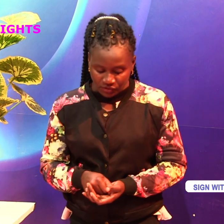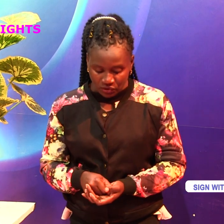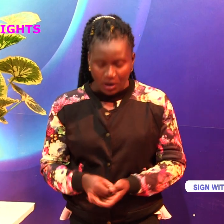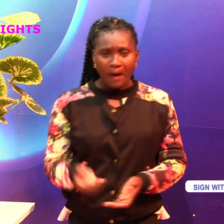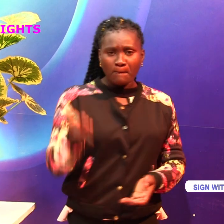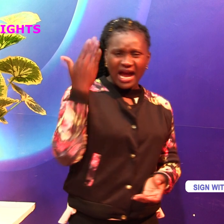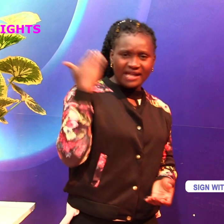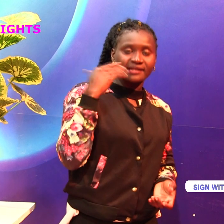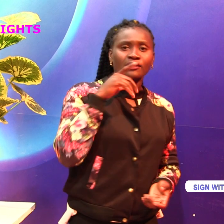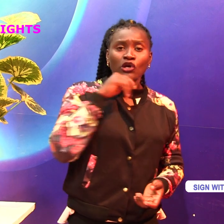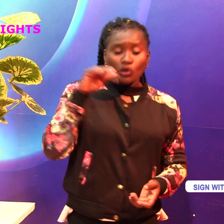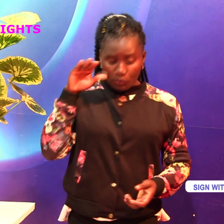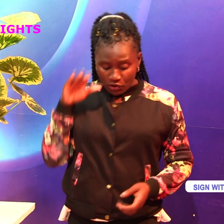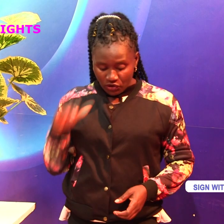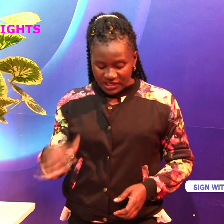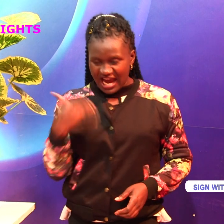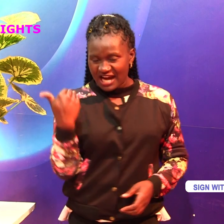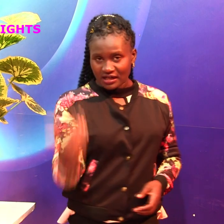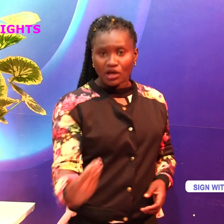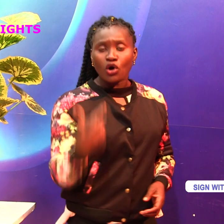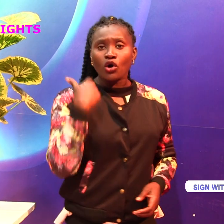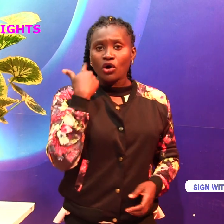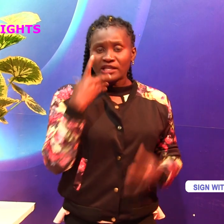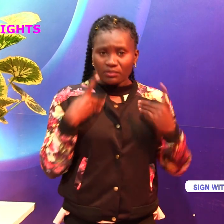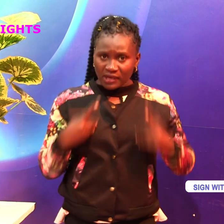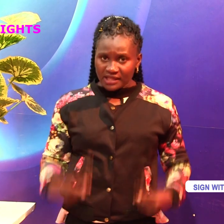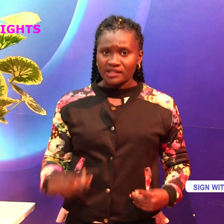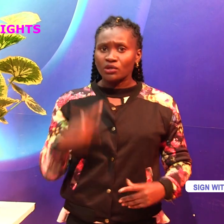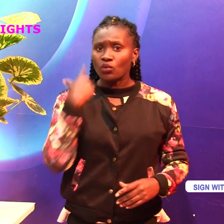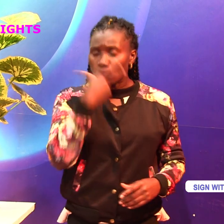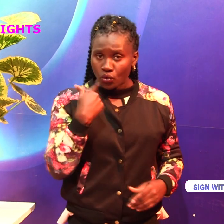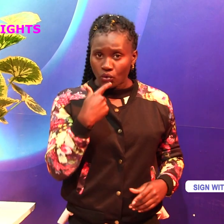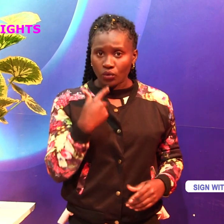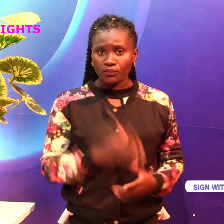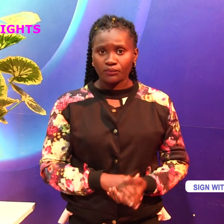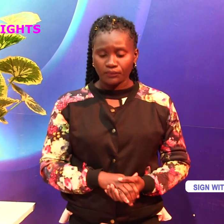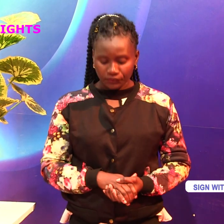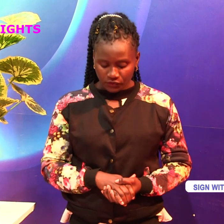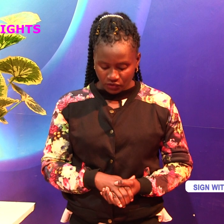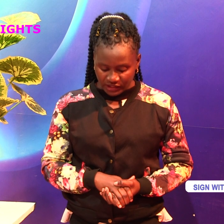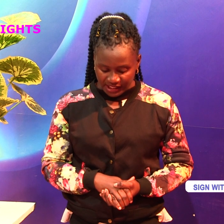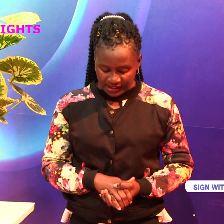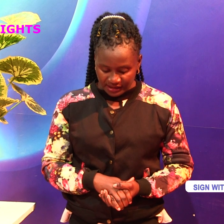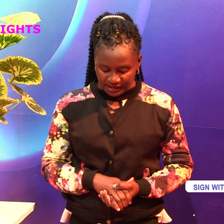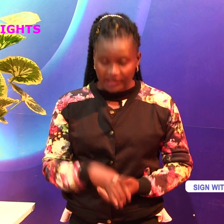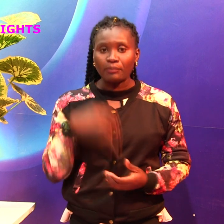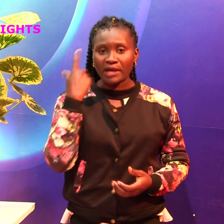So past, boy, young, depressed, who? Okay,